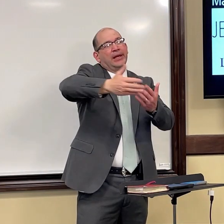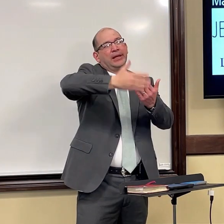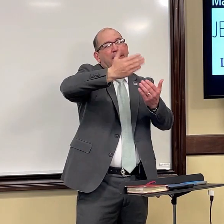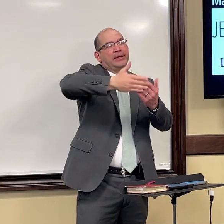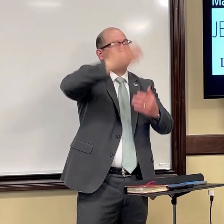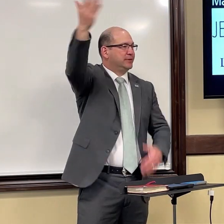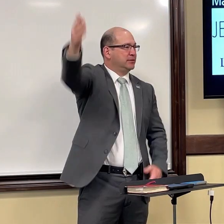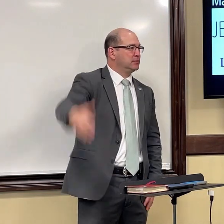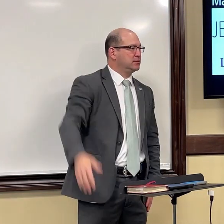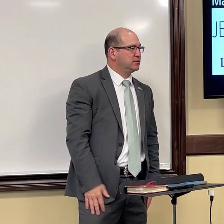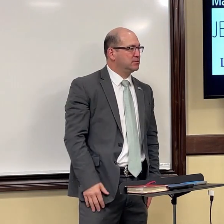it.